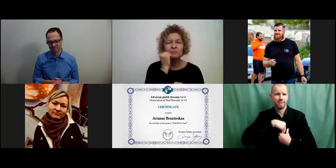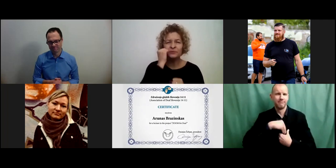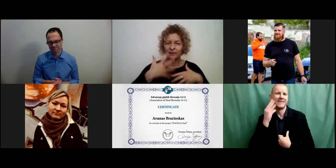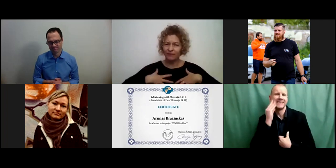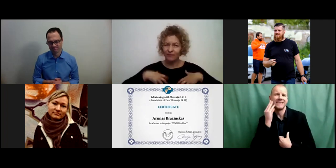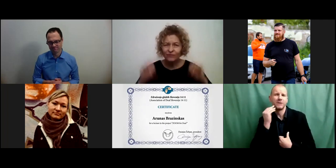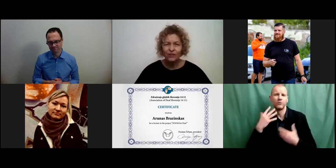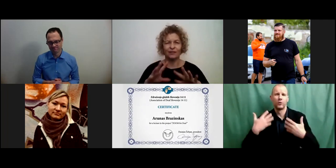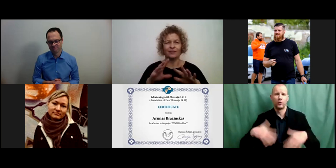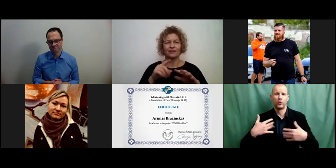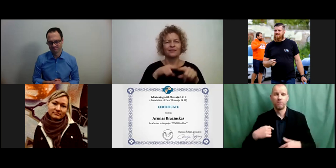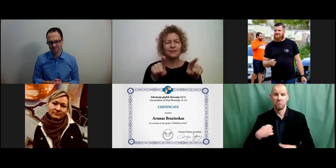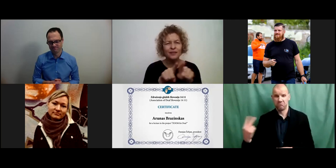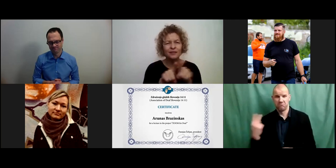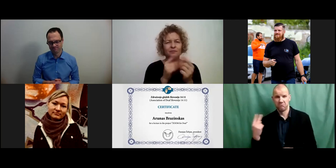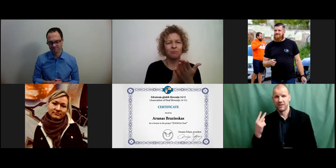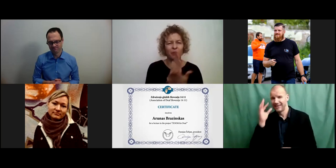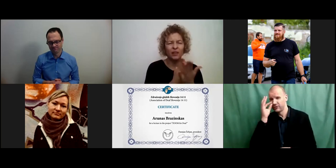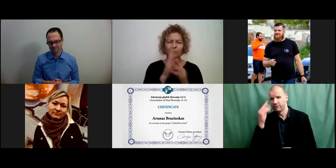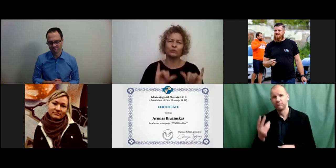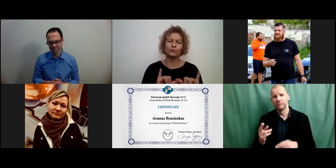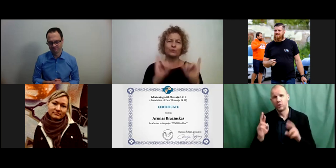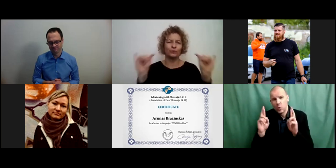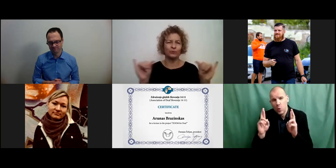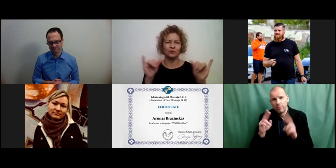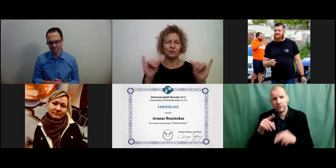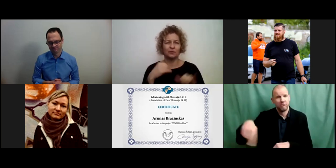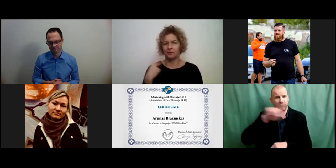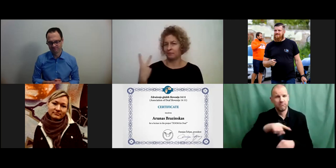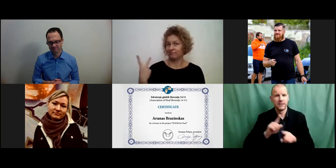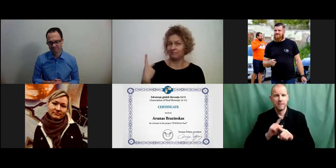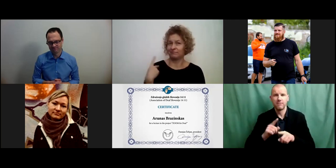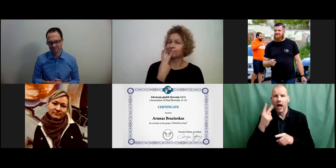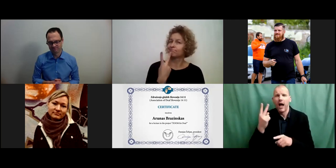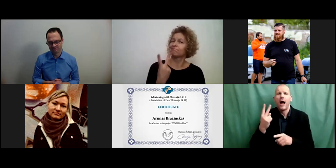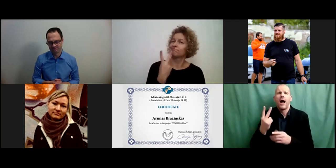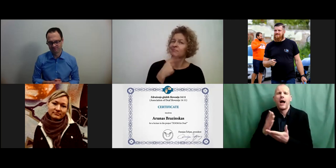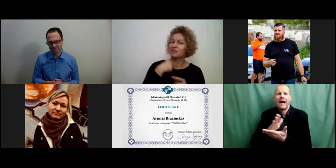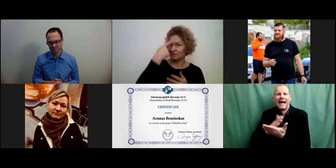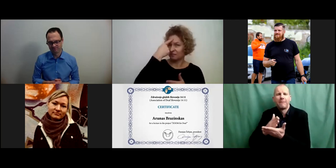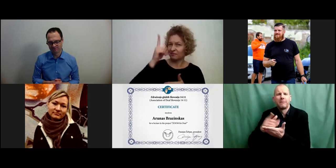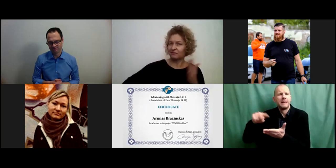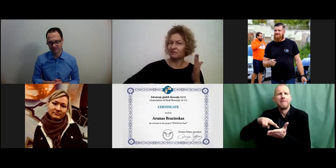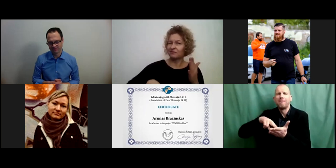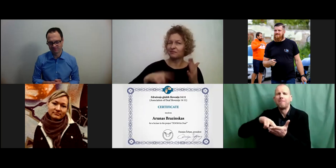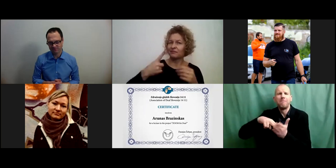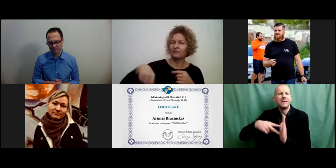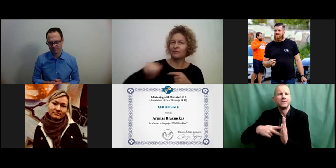for volunteering their time and getting this experience. Chris and I hope